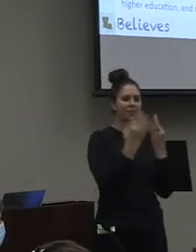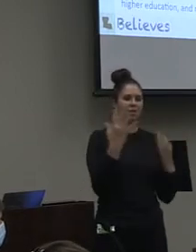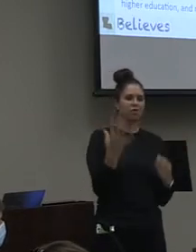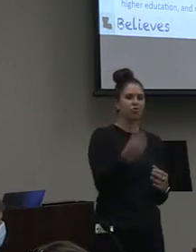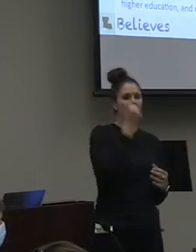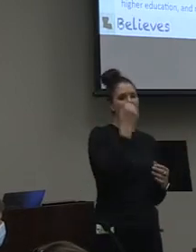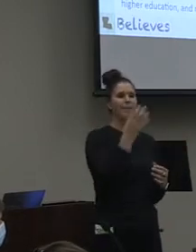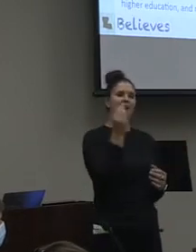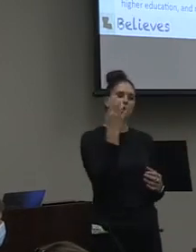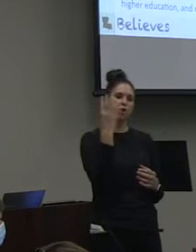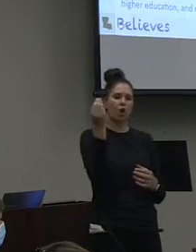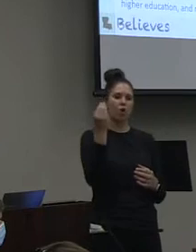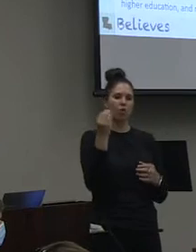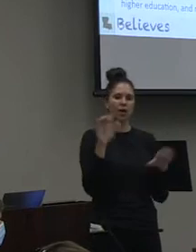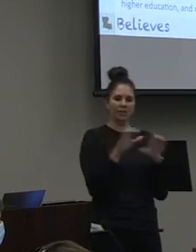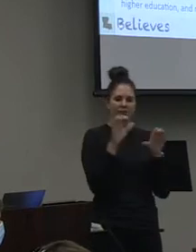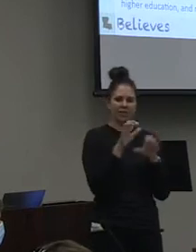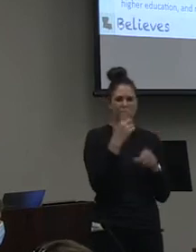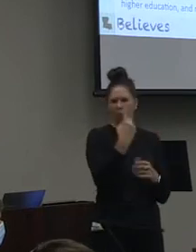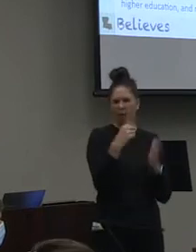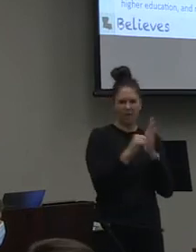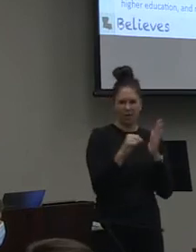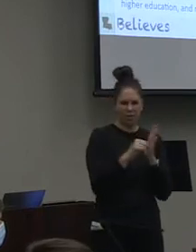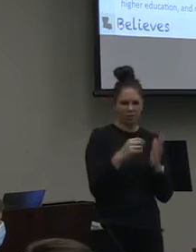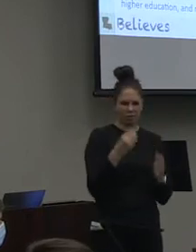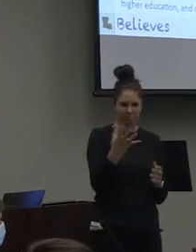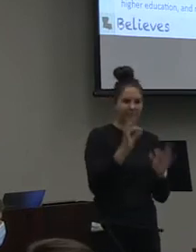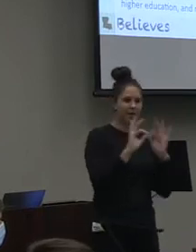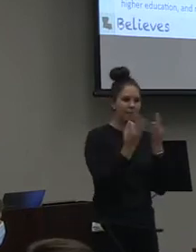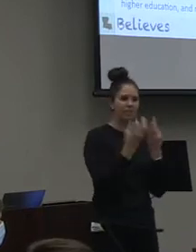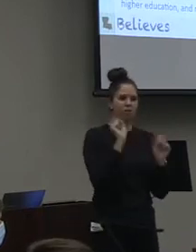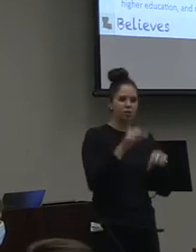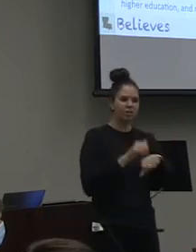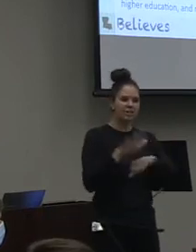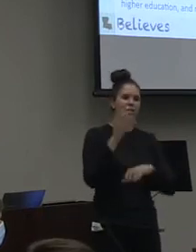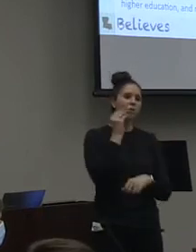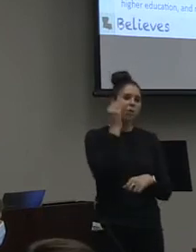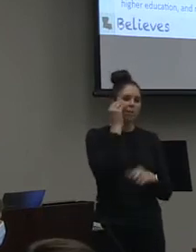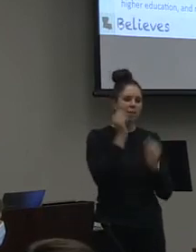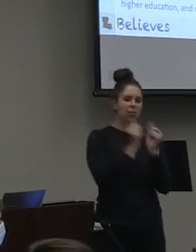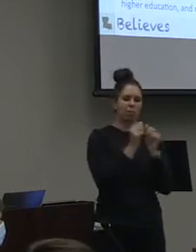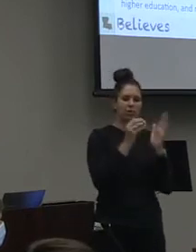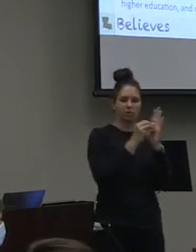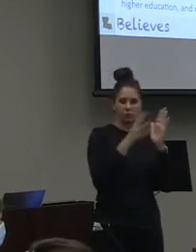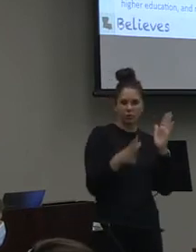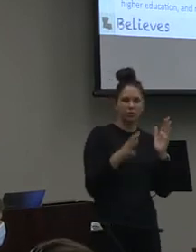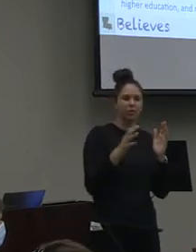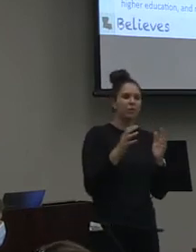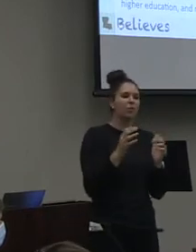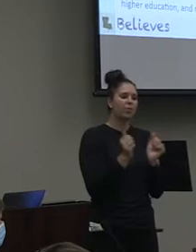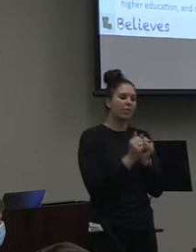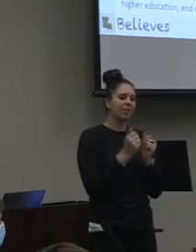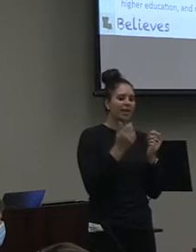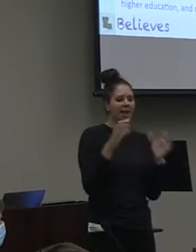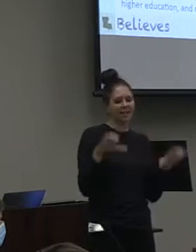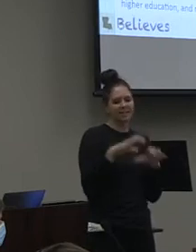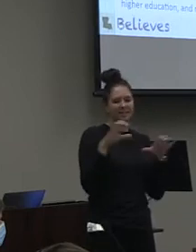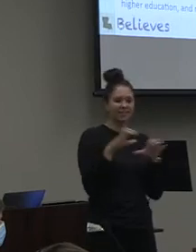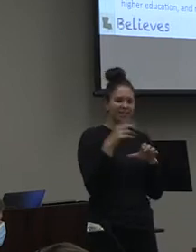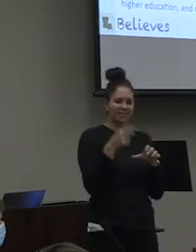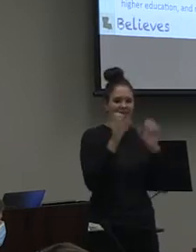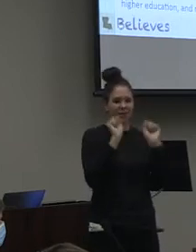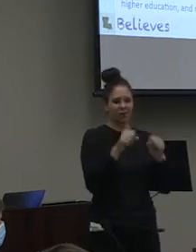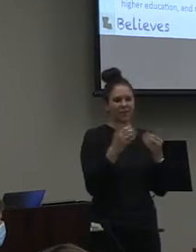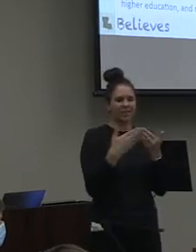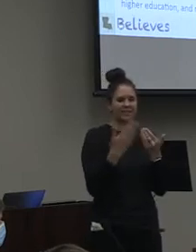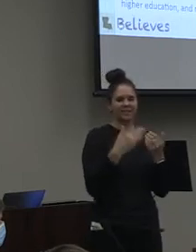activities, where they're just one-pagers that families can send home to, with students, with little activities that they could easily do